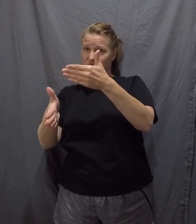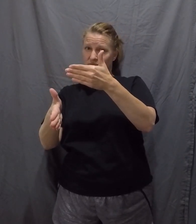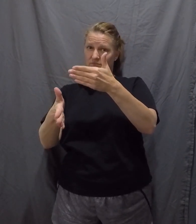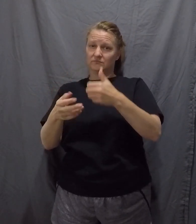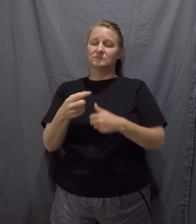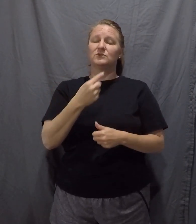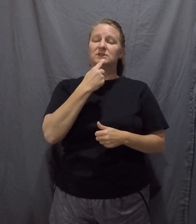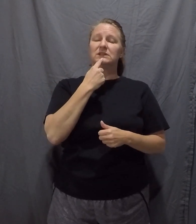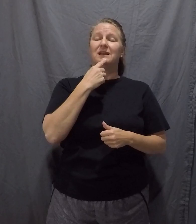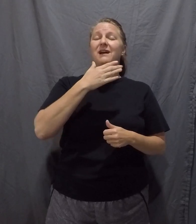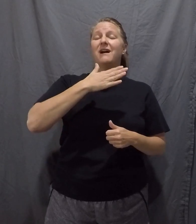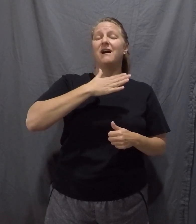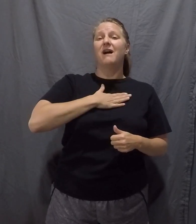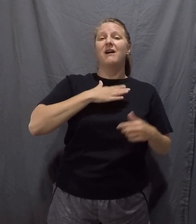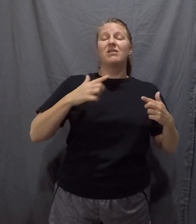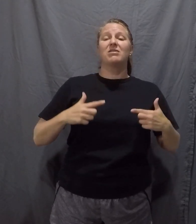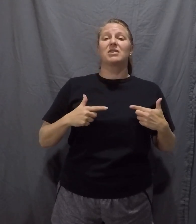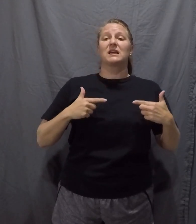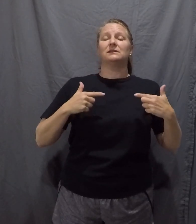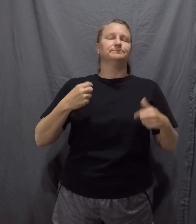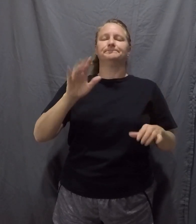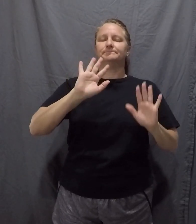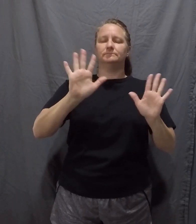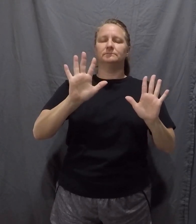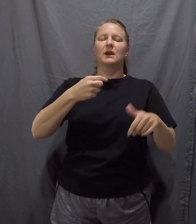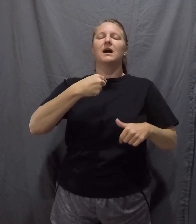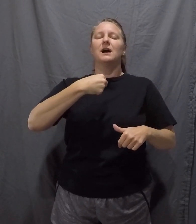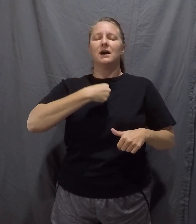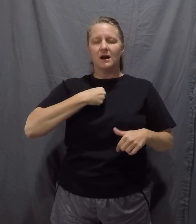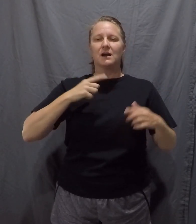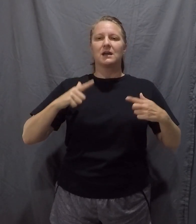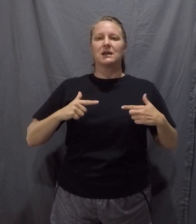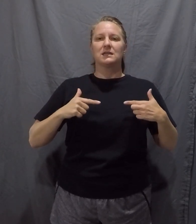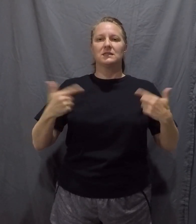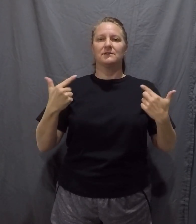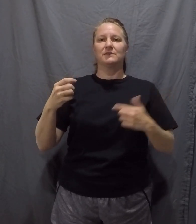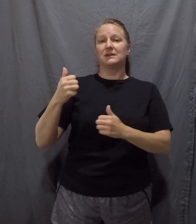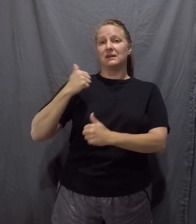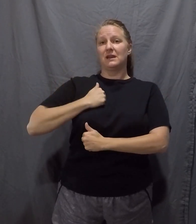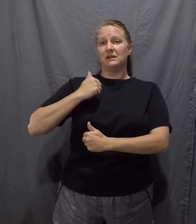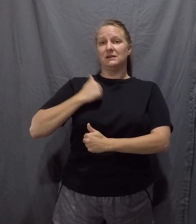What would you like to know about Canada? Canada